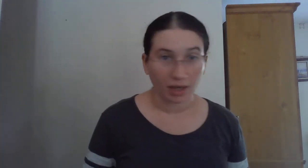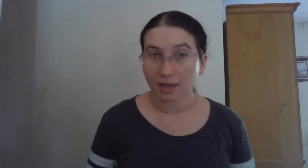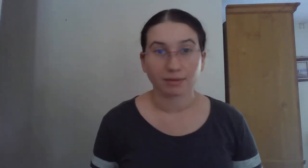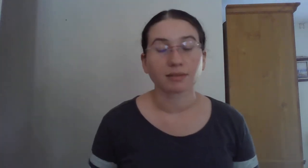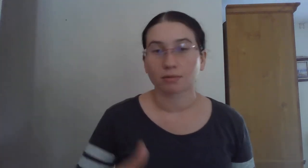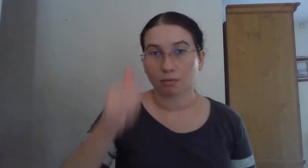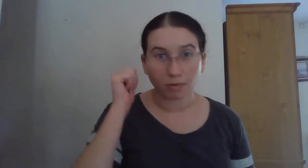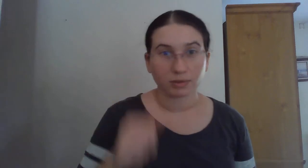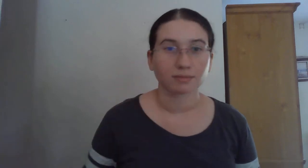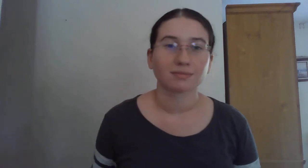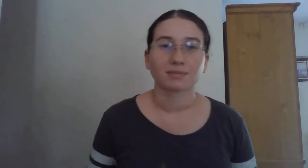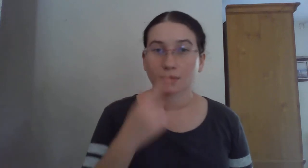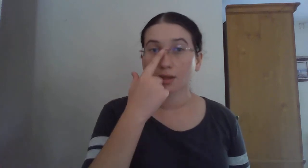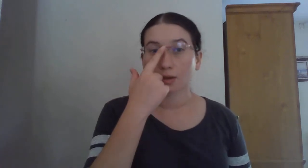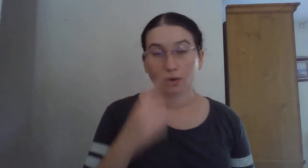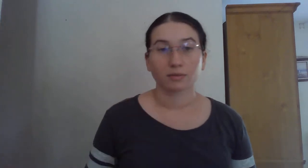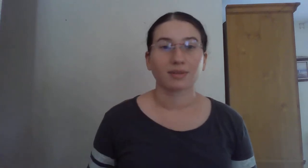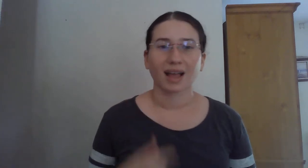head, right? The won't.